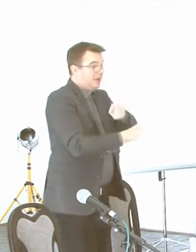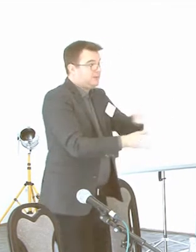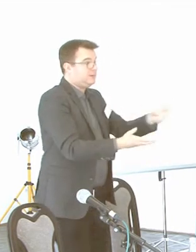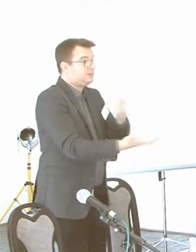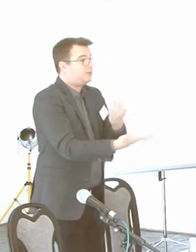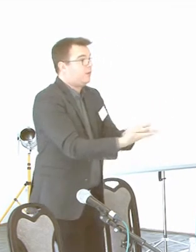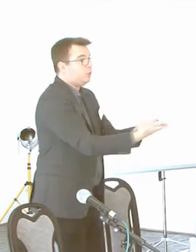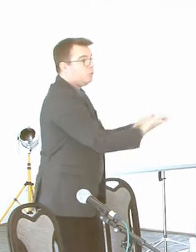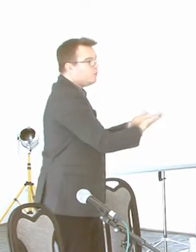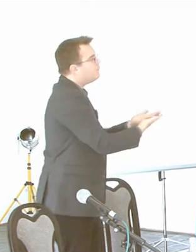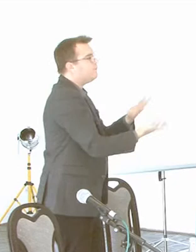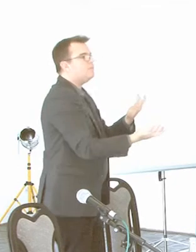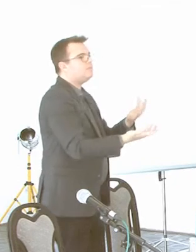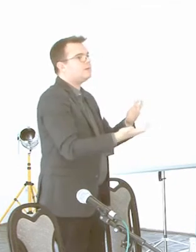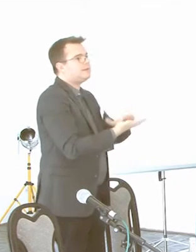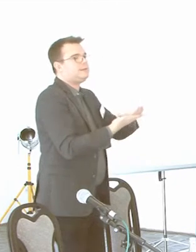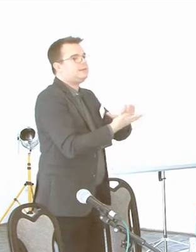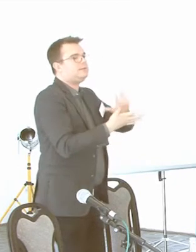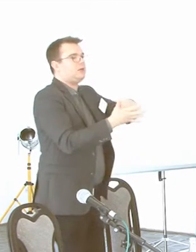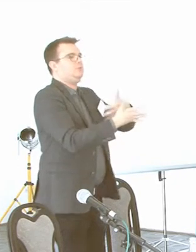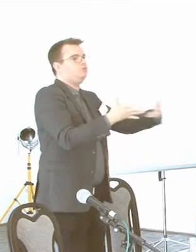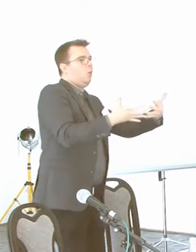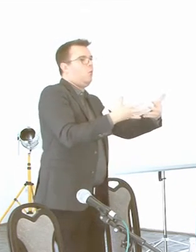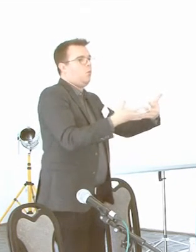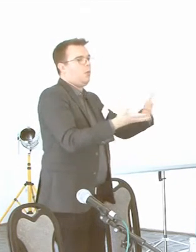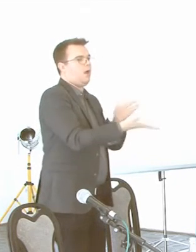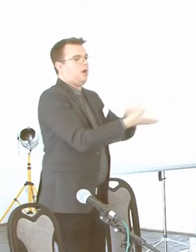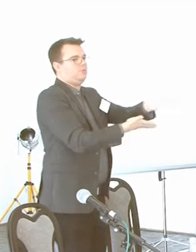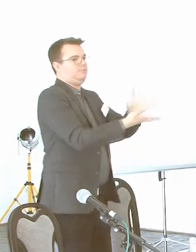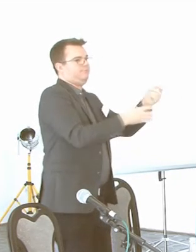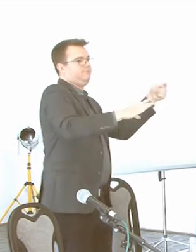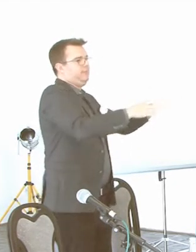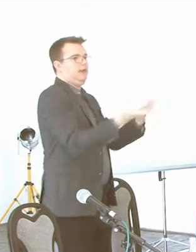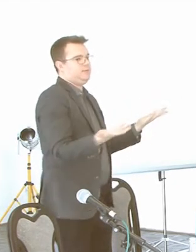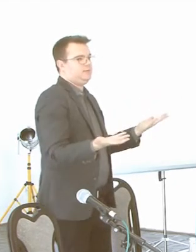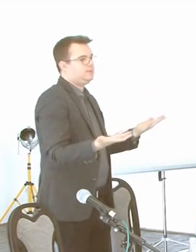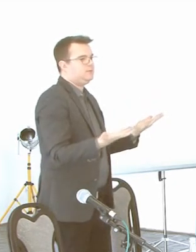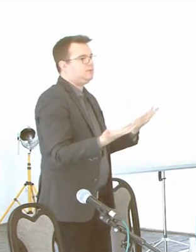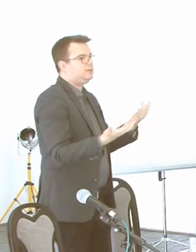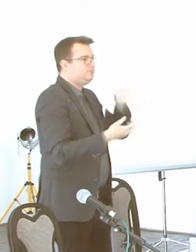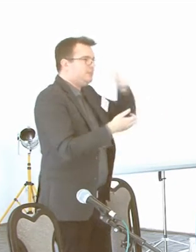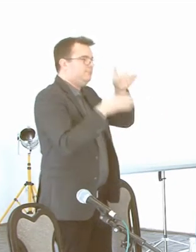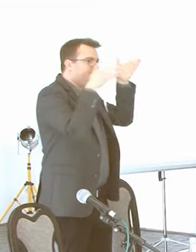to use all the services. None of them, well, but quite few of them are sign language